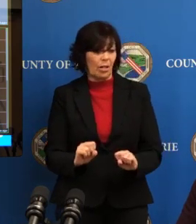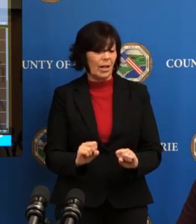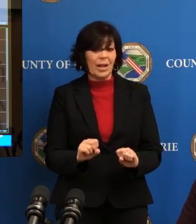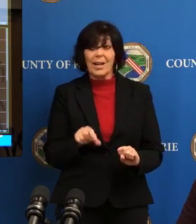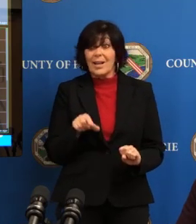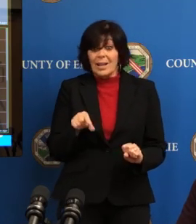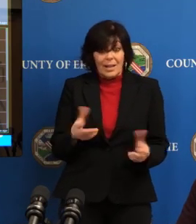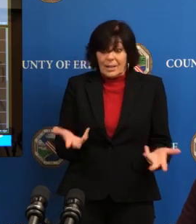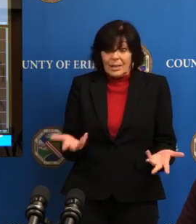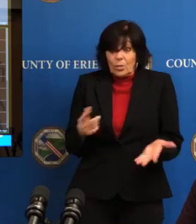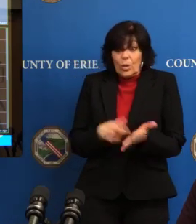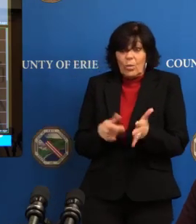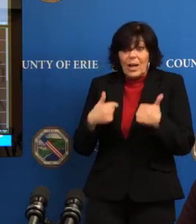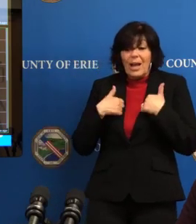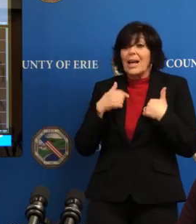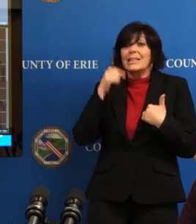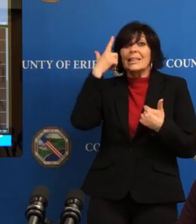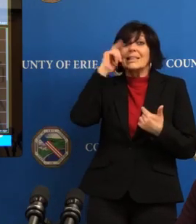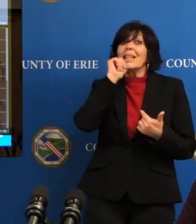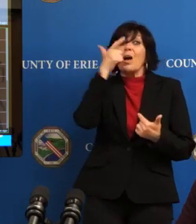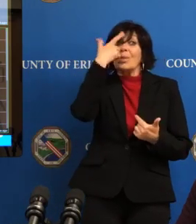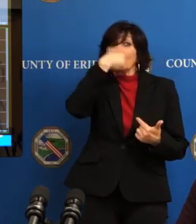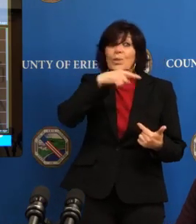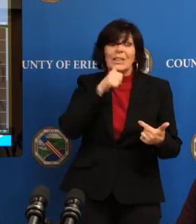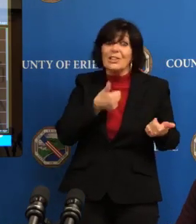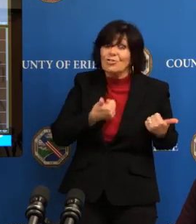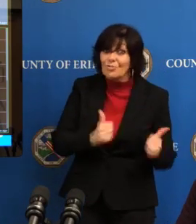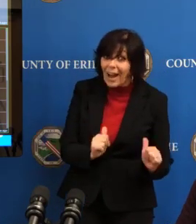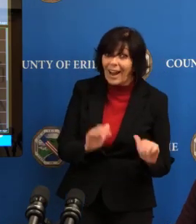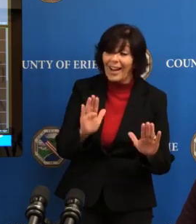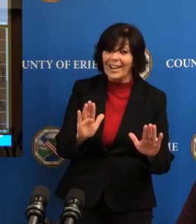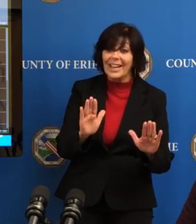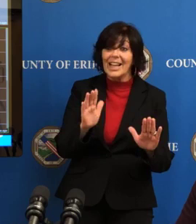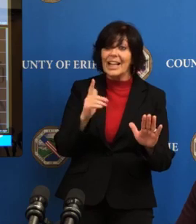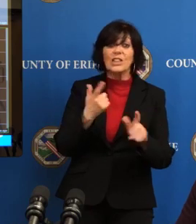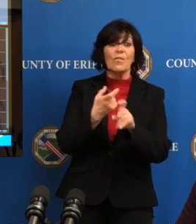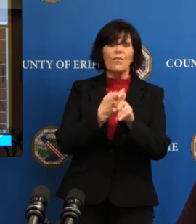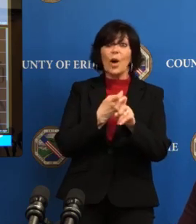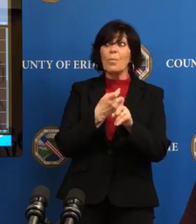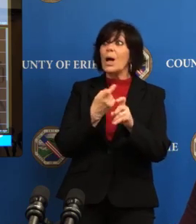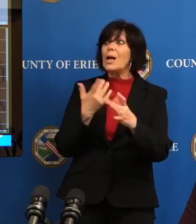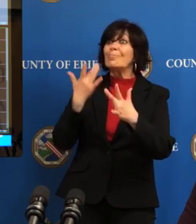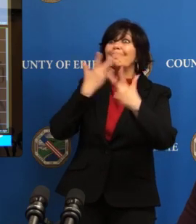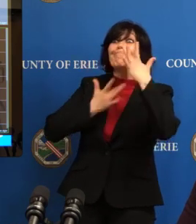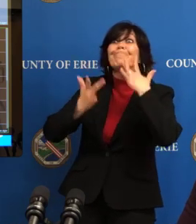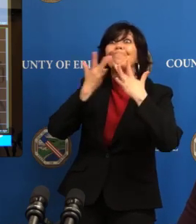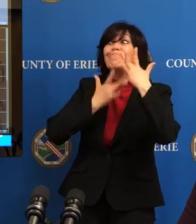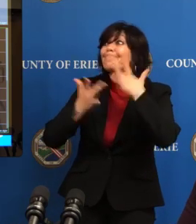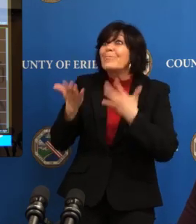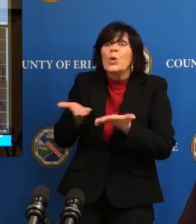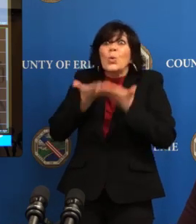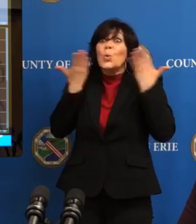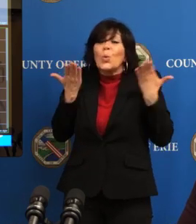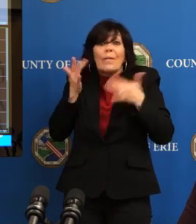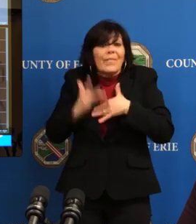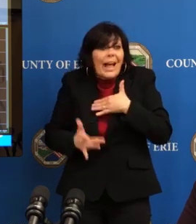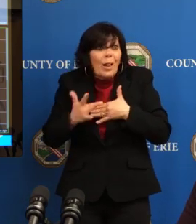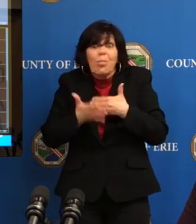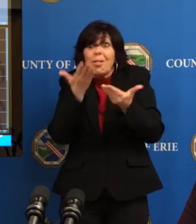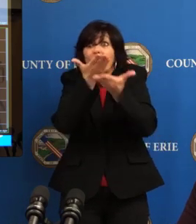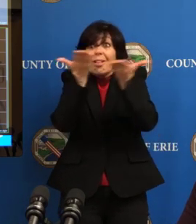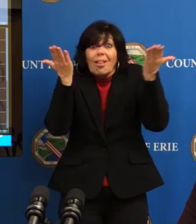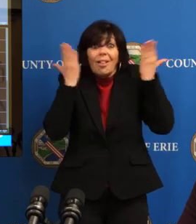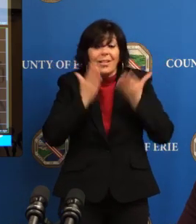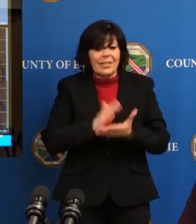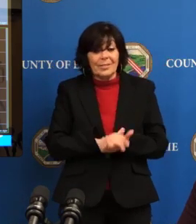is what we have. It's not from lack of effort. It's just really from lack of availability in the marketplace.